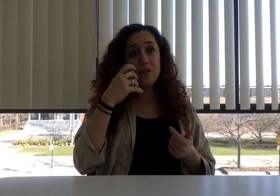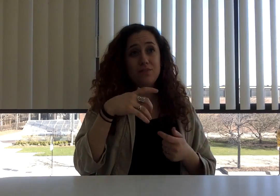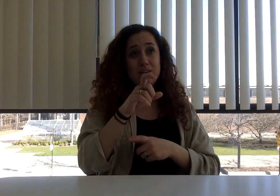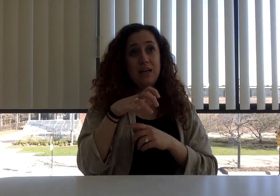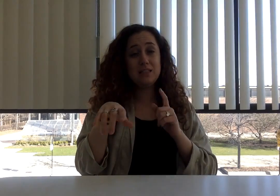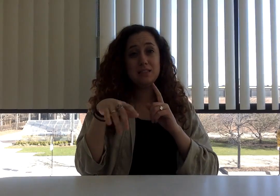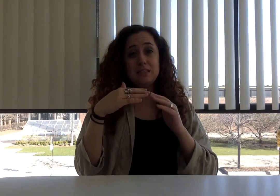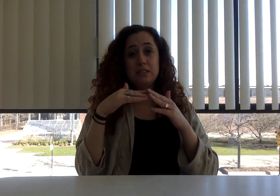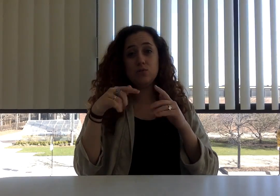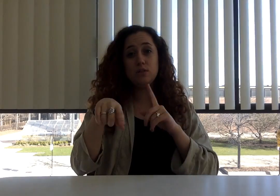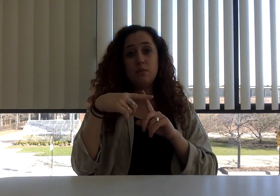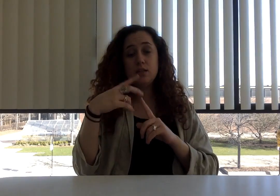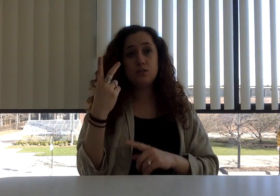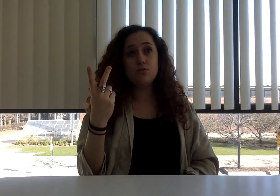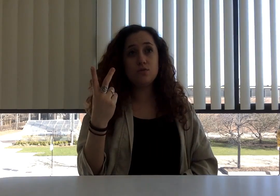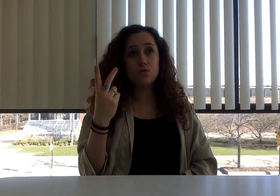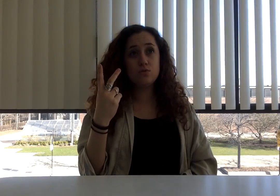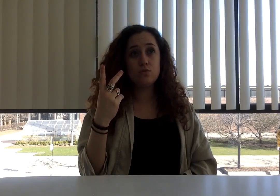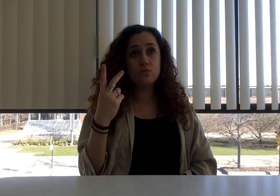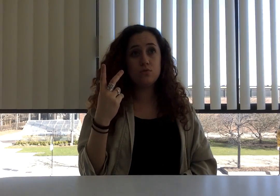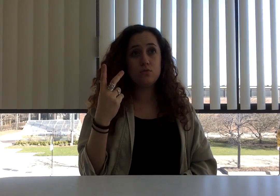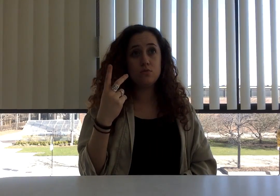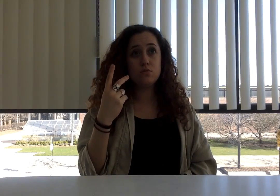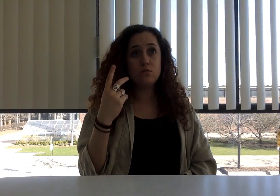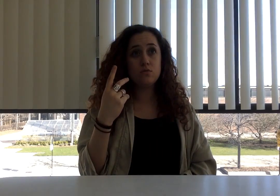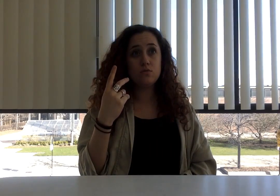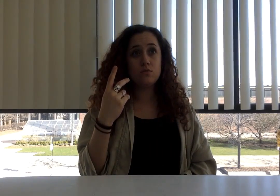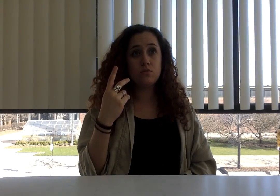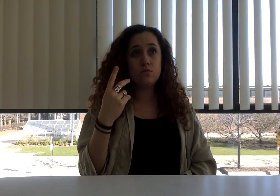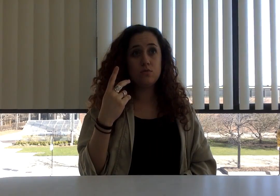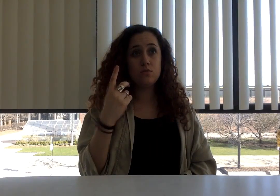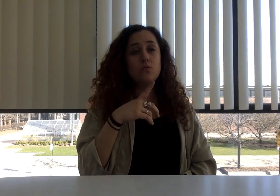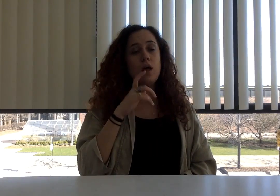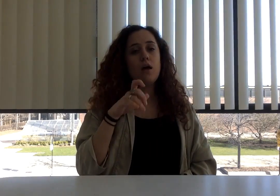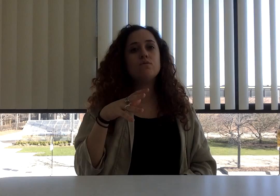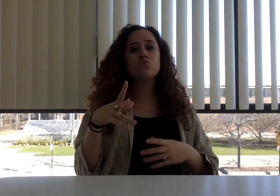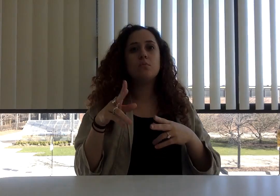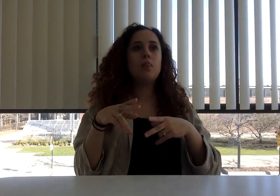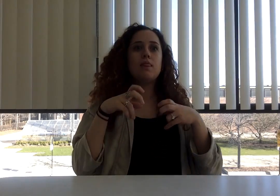and find out what its y value is. I'm just a